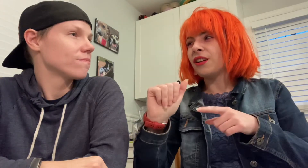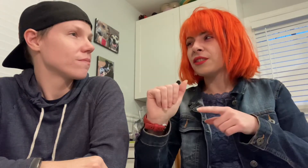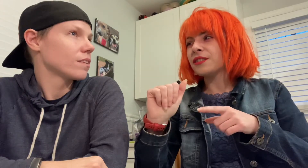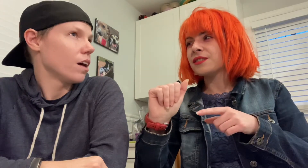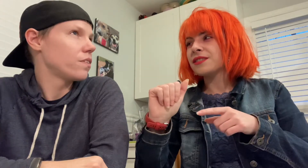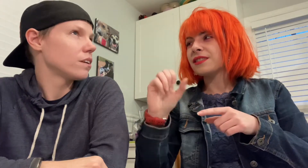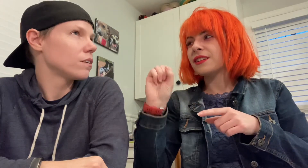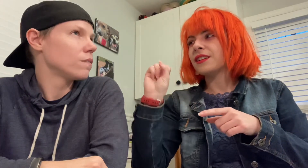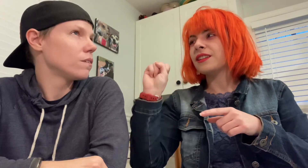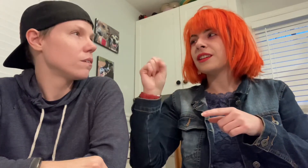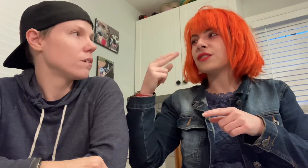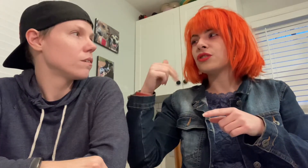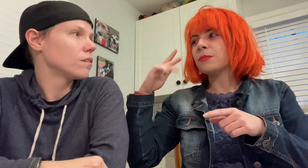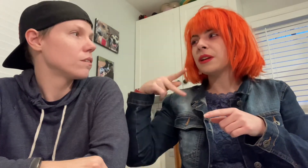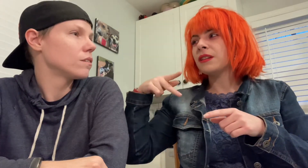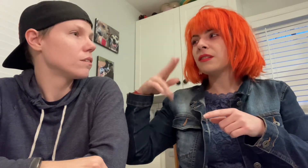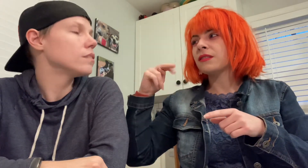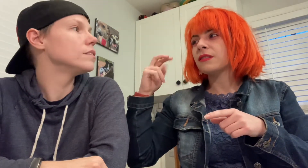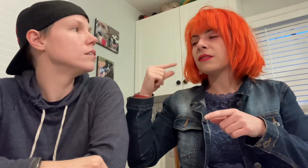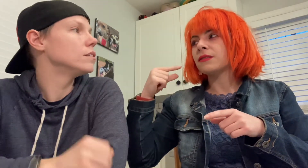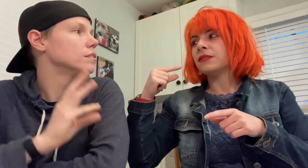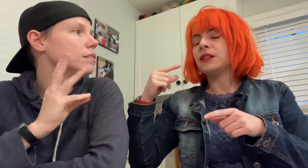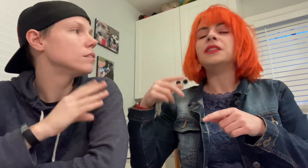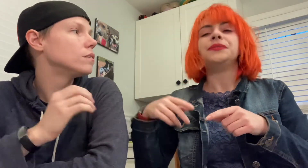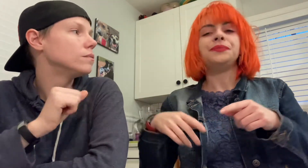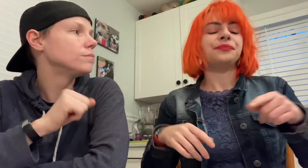$6 in shipping.